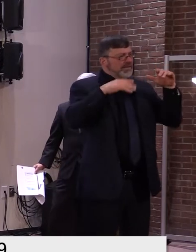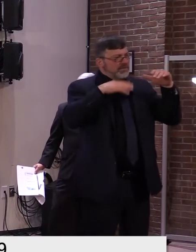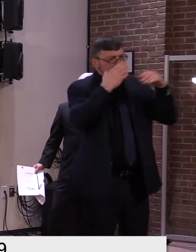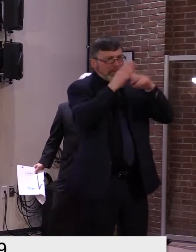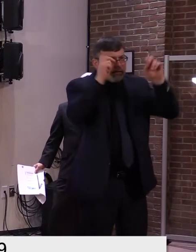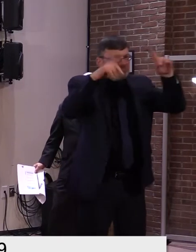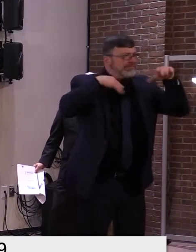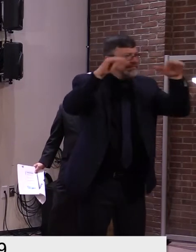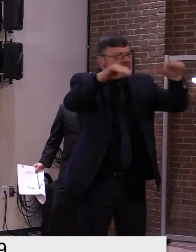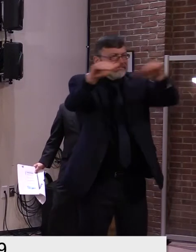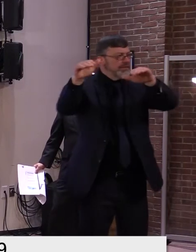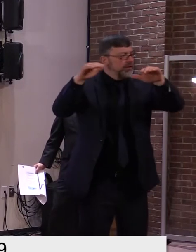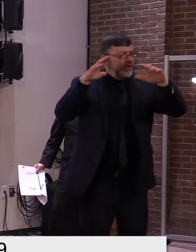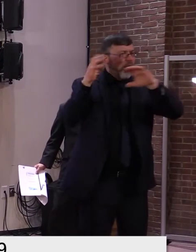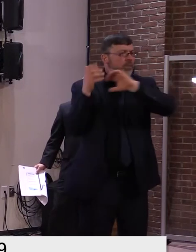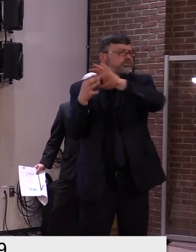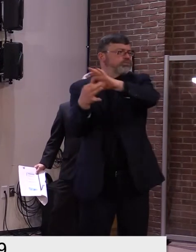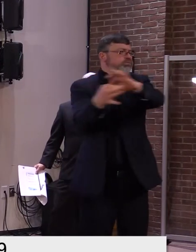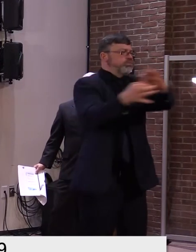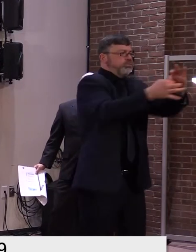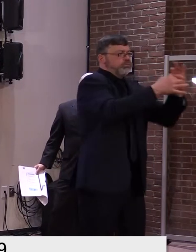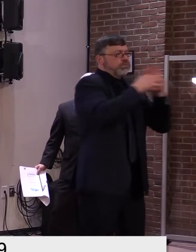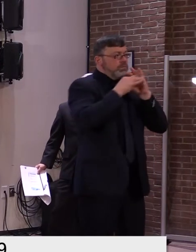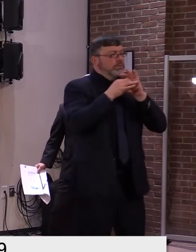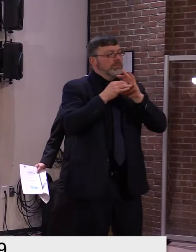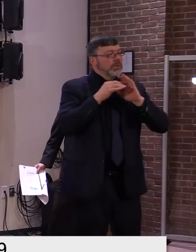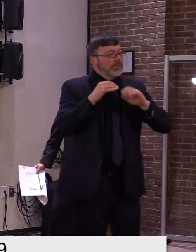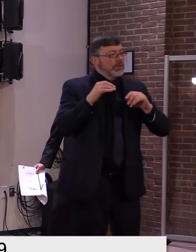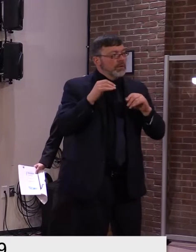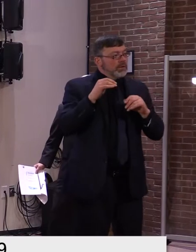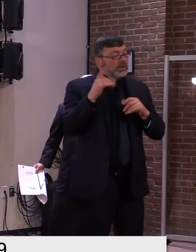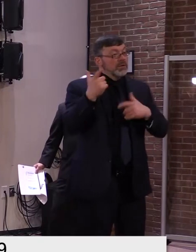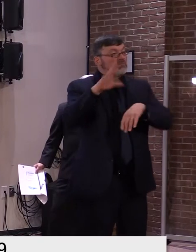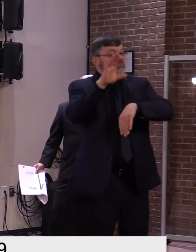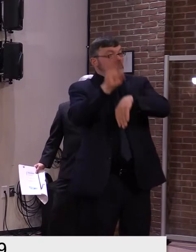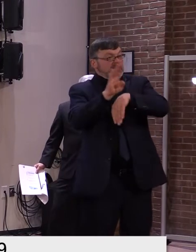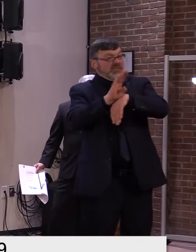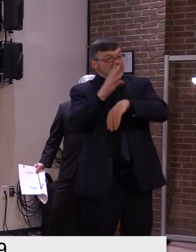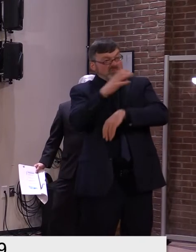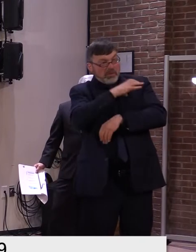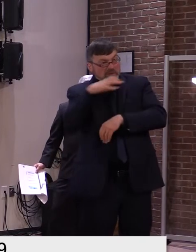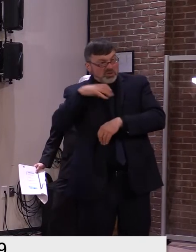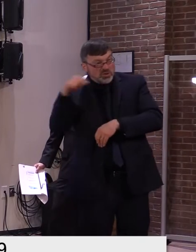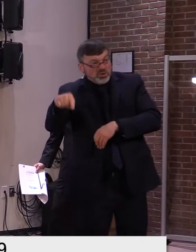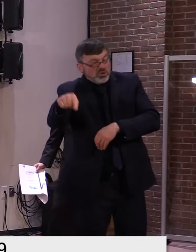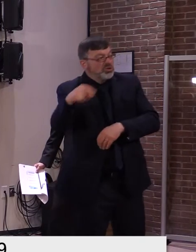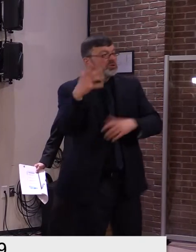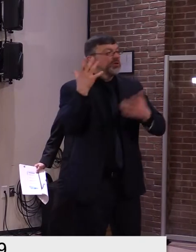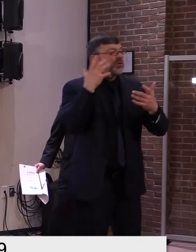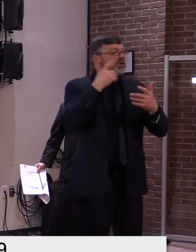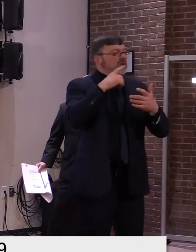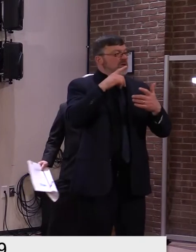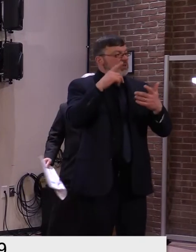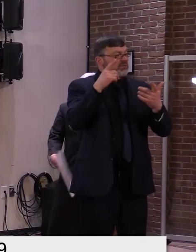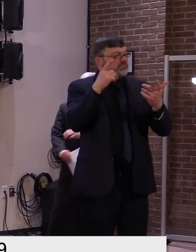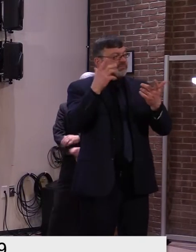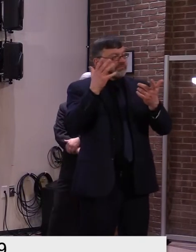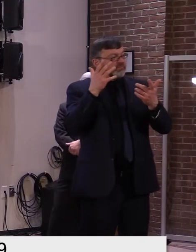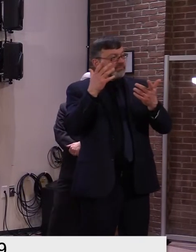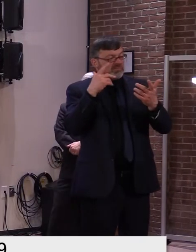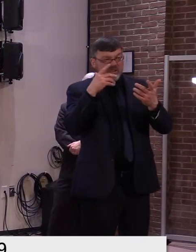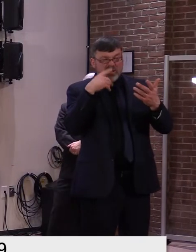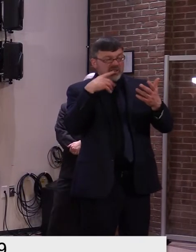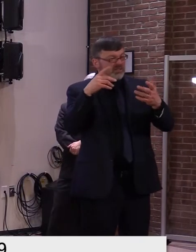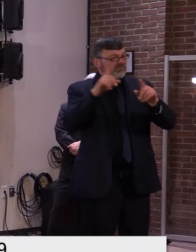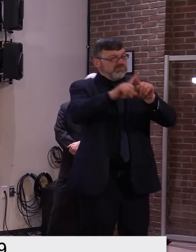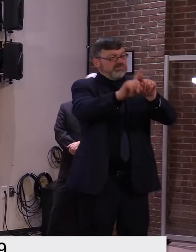Commerce's, the trade groups and so forth, to try and convince their membership that this is a good idea. It's good for